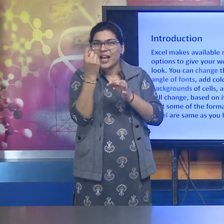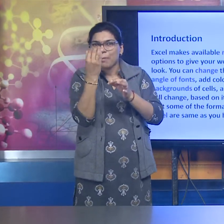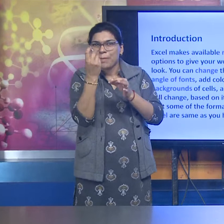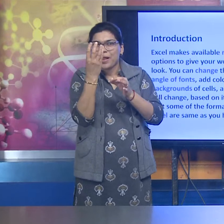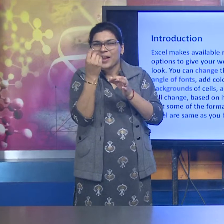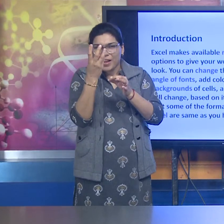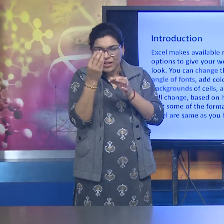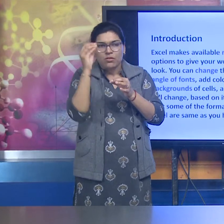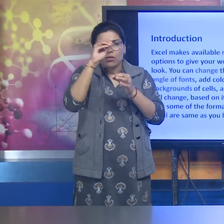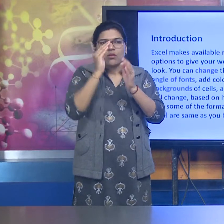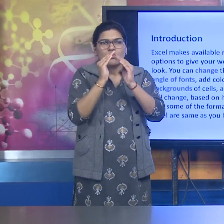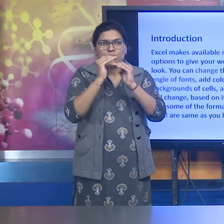and